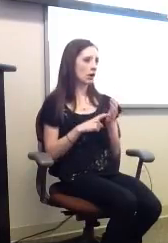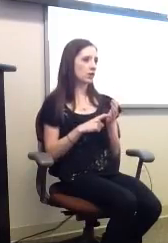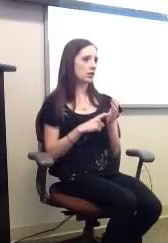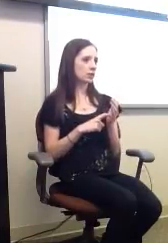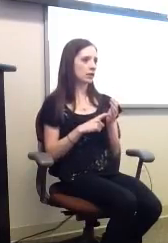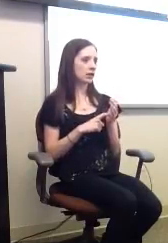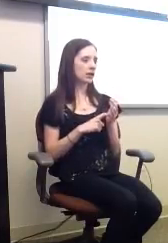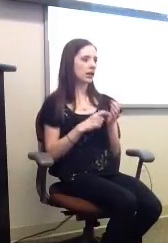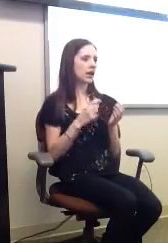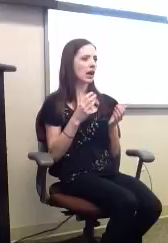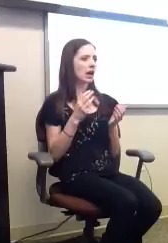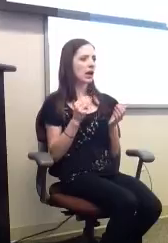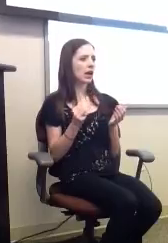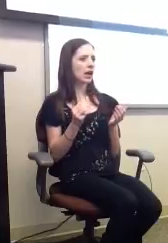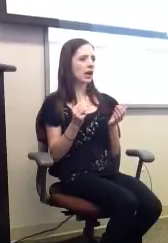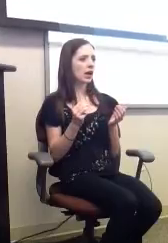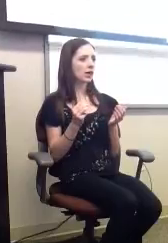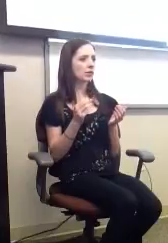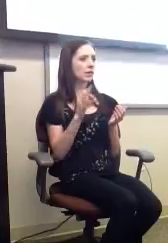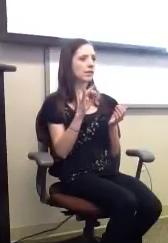covers. Fines and restitution.